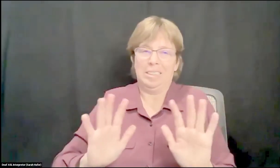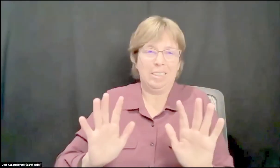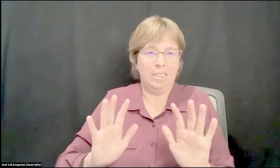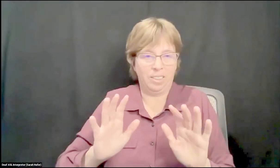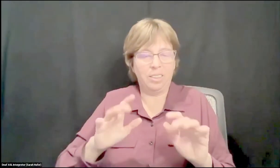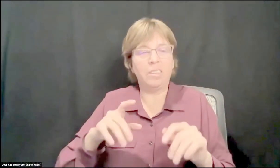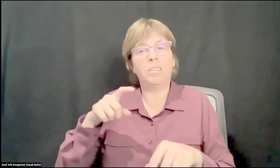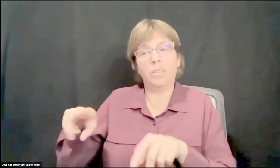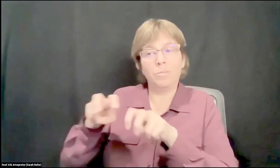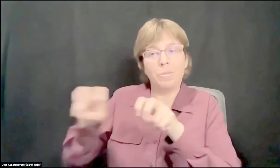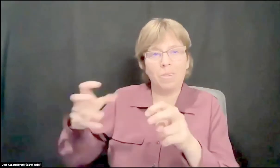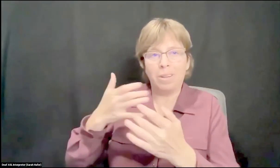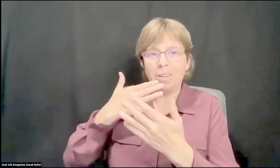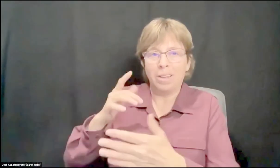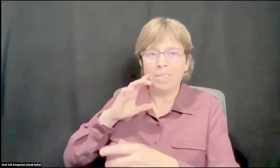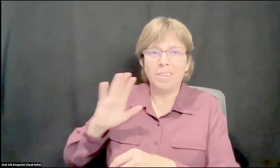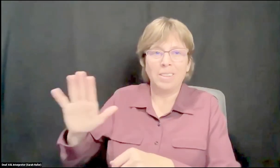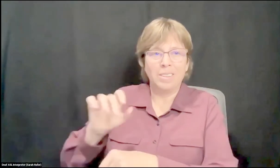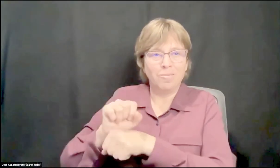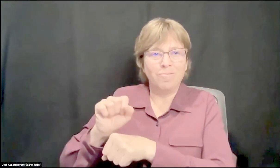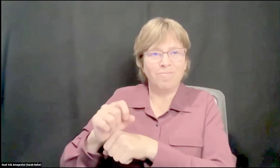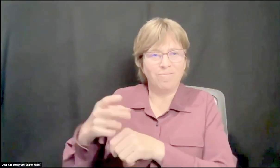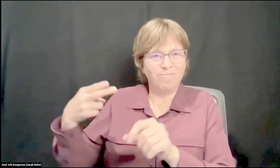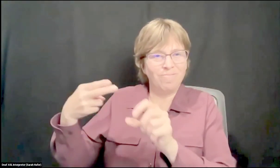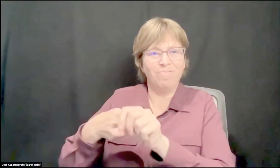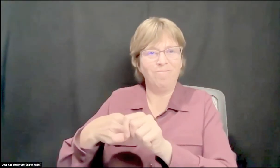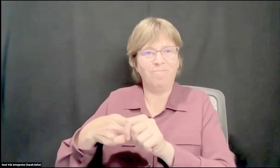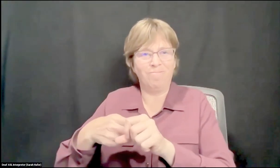their sleeves and working together. It's really some amazing